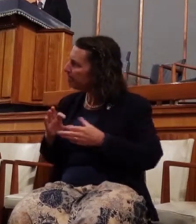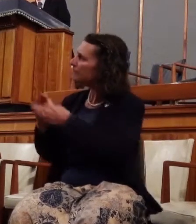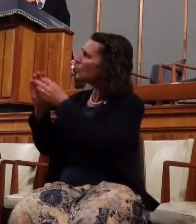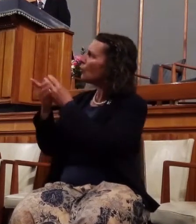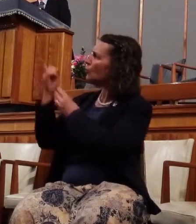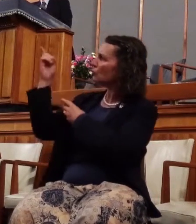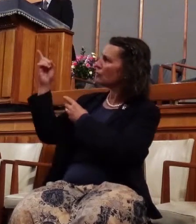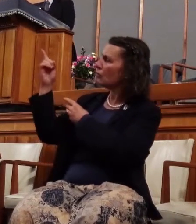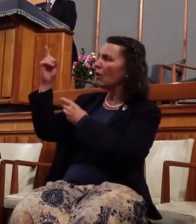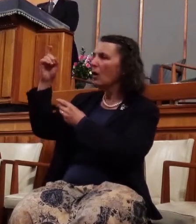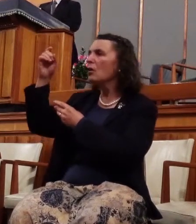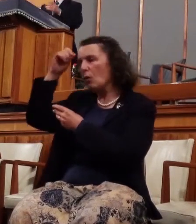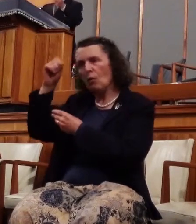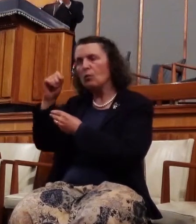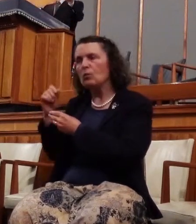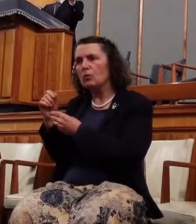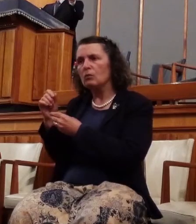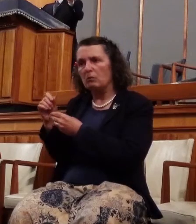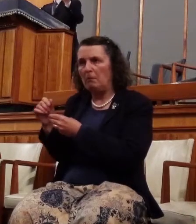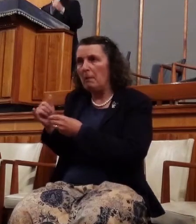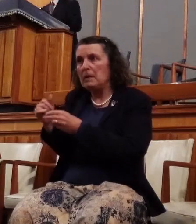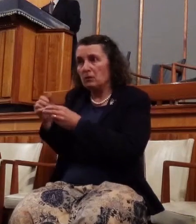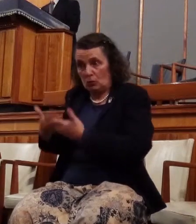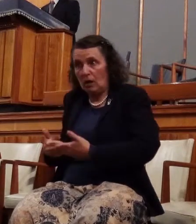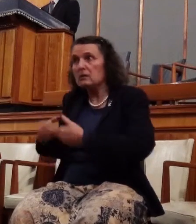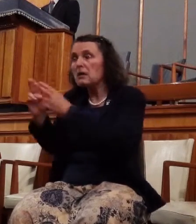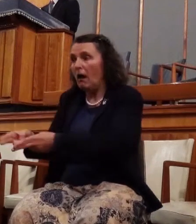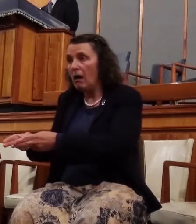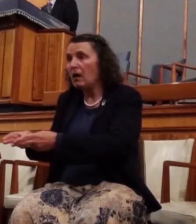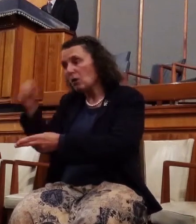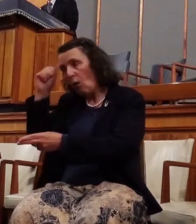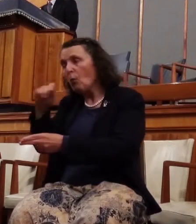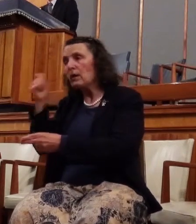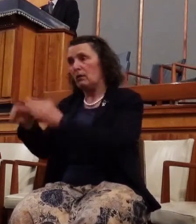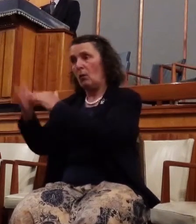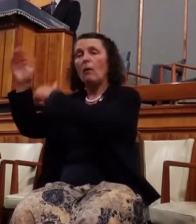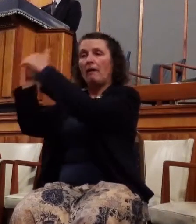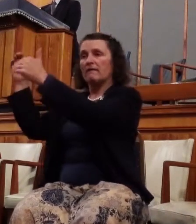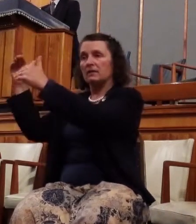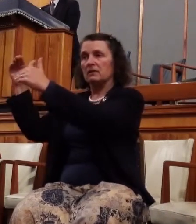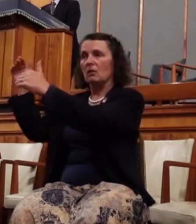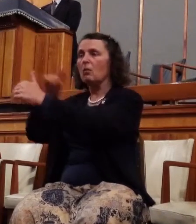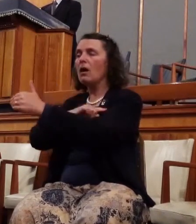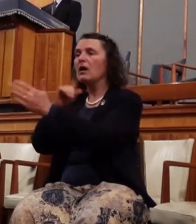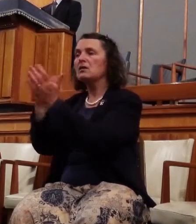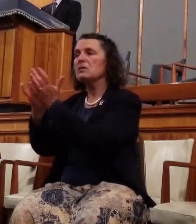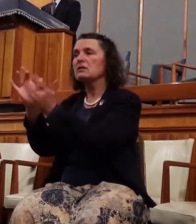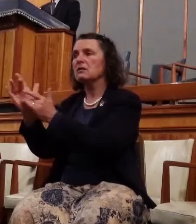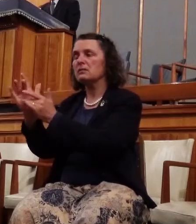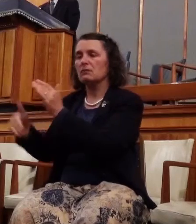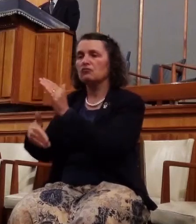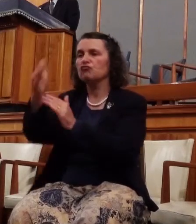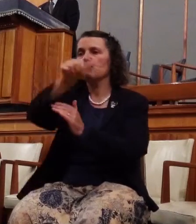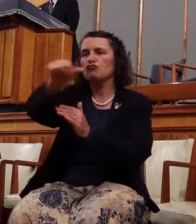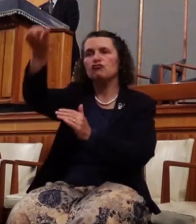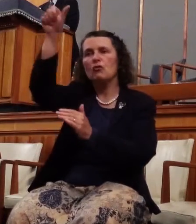know where I'm heading, for the Lord Jesus Christ will welcome me in heaven. Because he died on the cross of Calvary